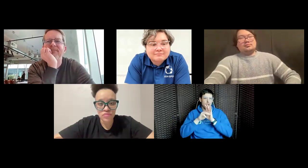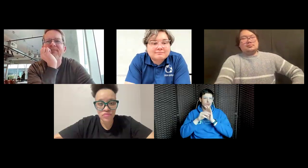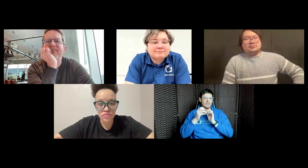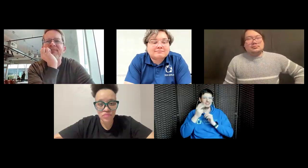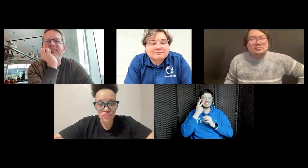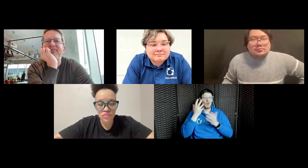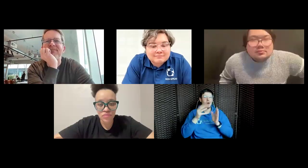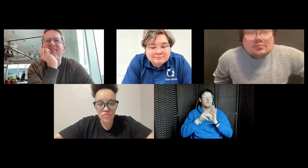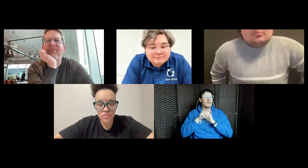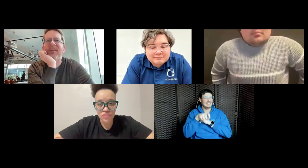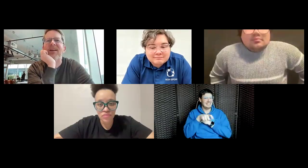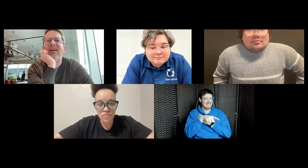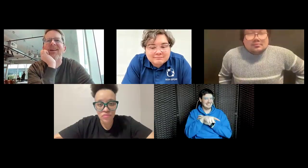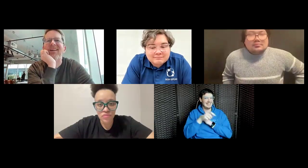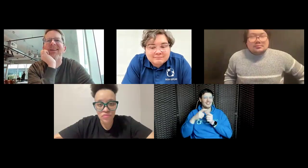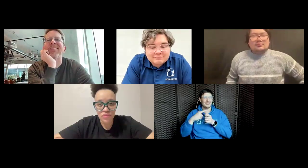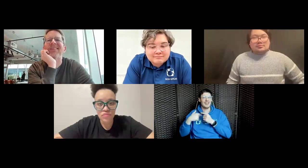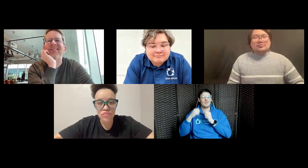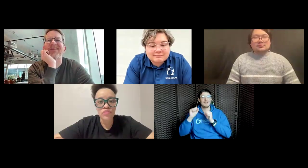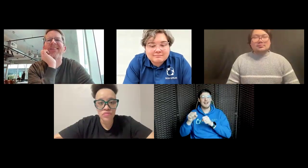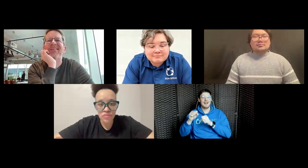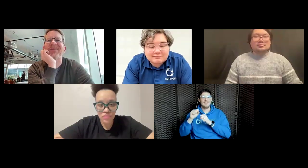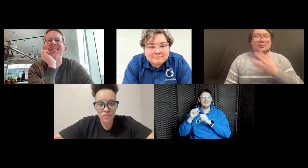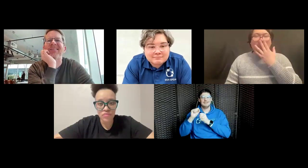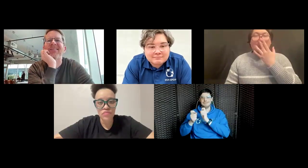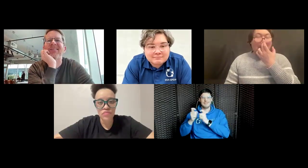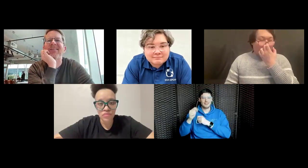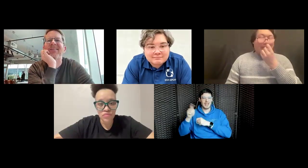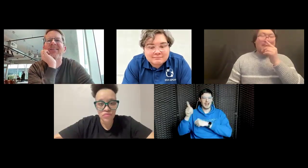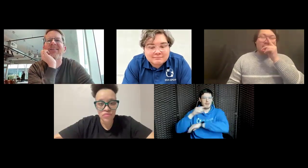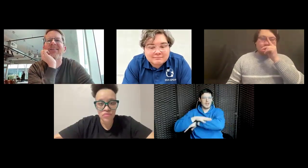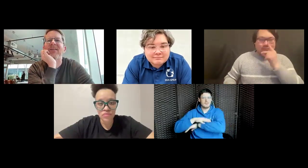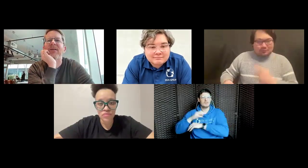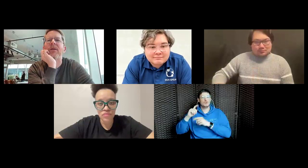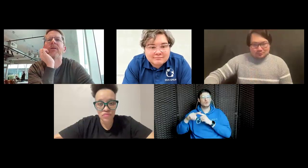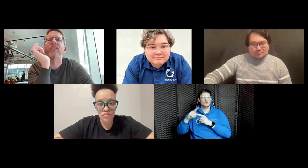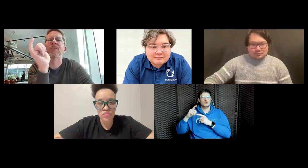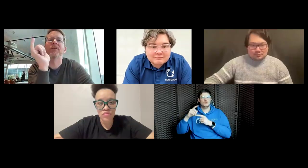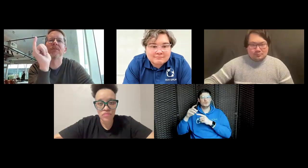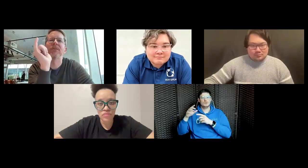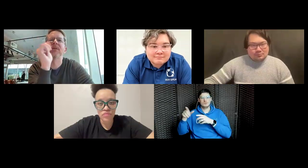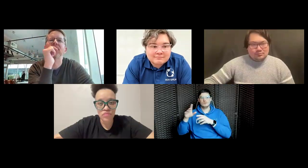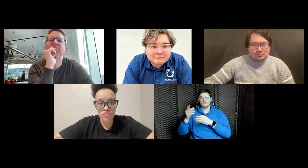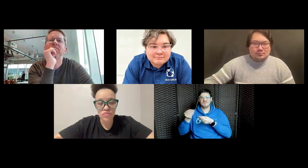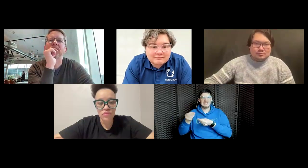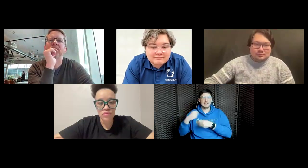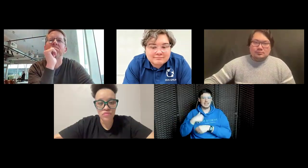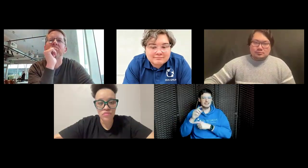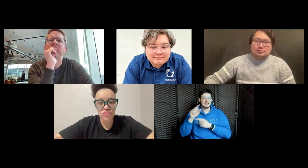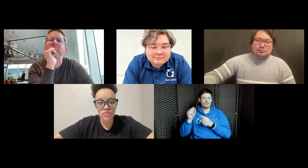Kind of what you were just mentioning about the model, seeing what the model needs first and foremost, and then we're able to kind of edit to that platform and